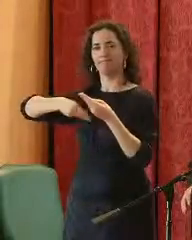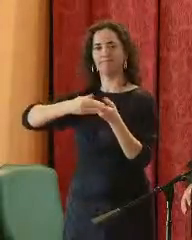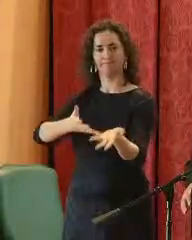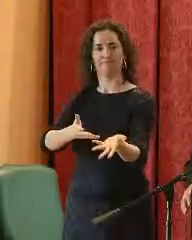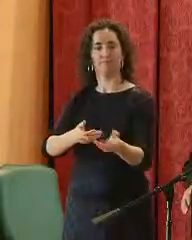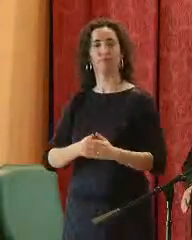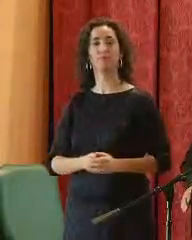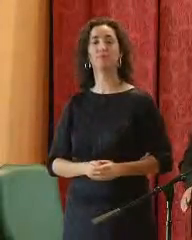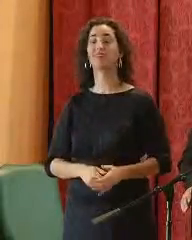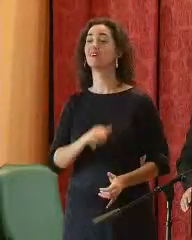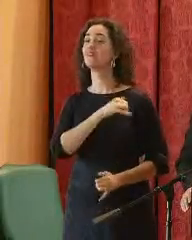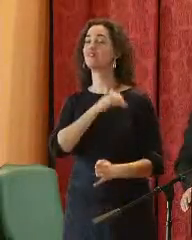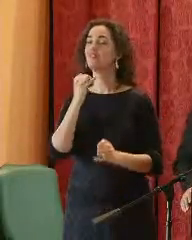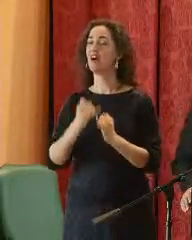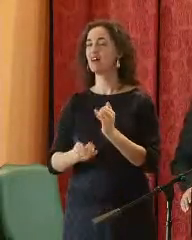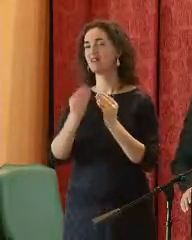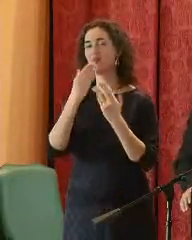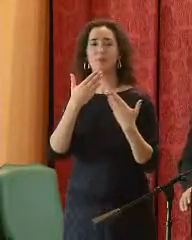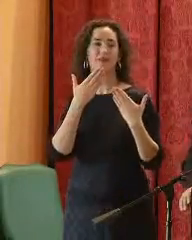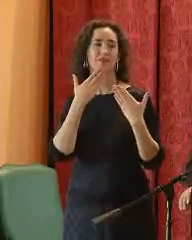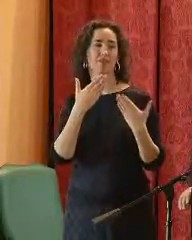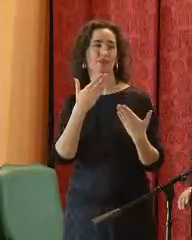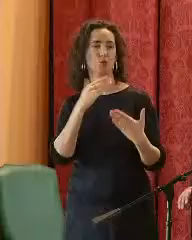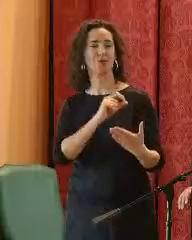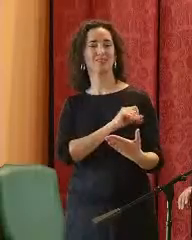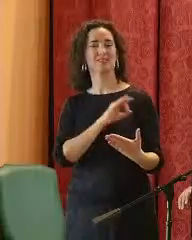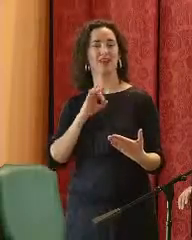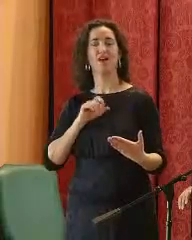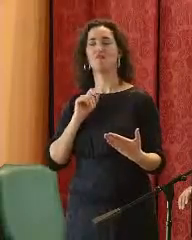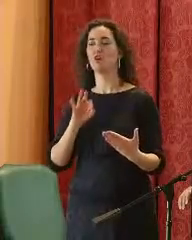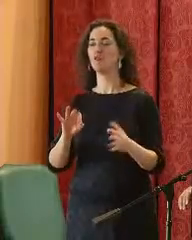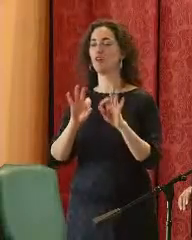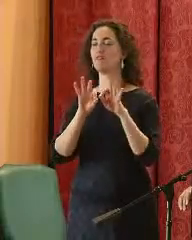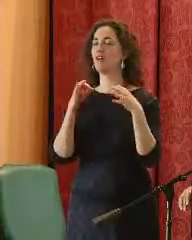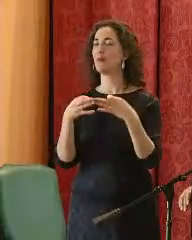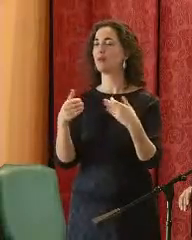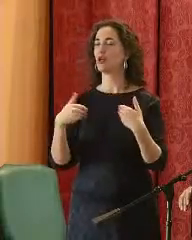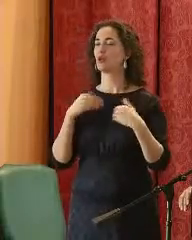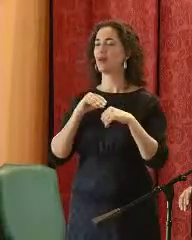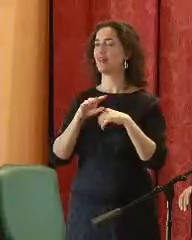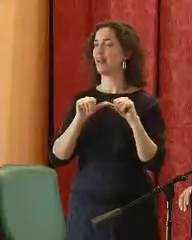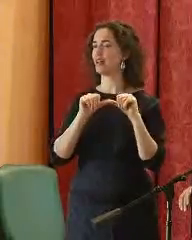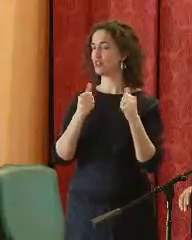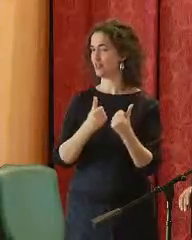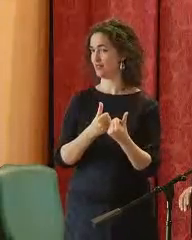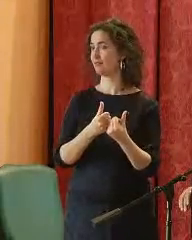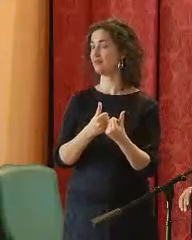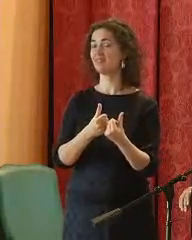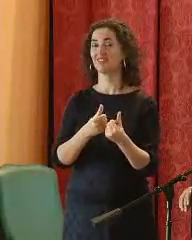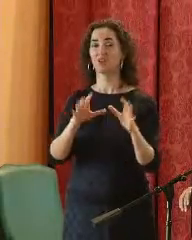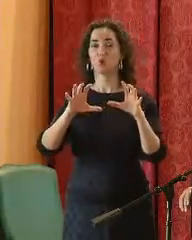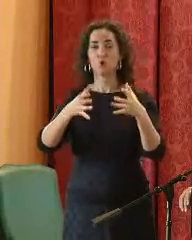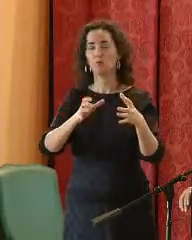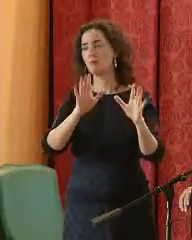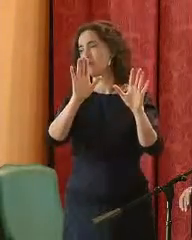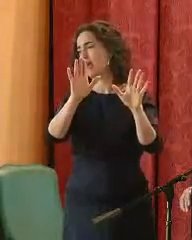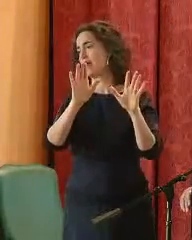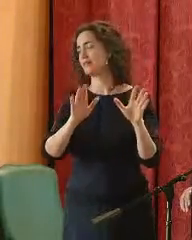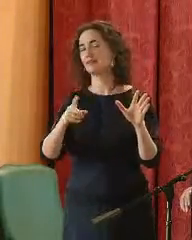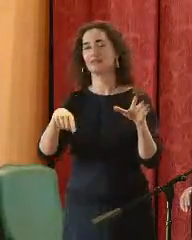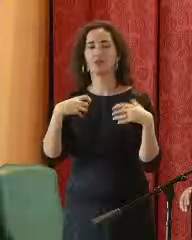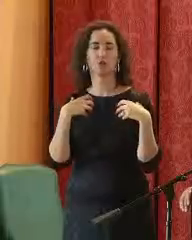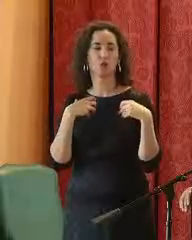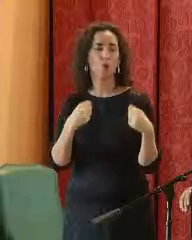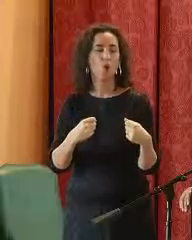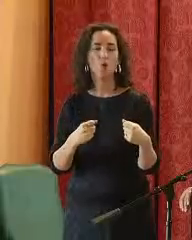Finally, I want to say thank you to the staff of Family and Youth Counseling Agency, an amazing group of people, courageous